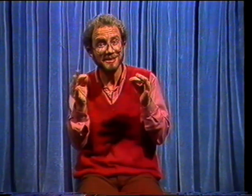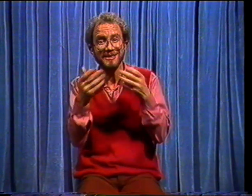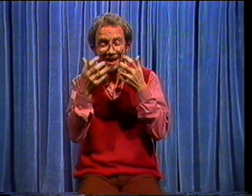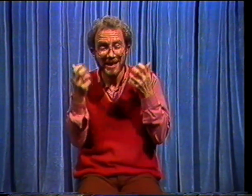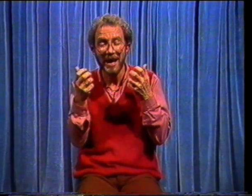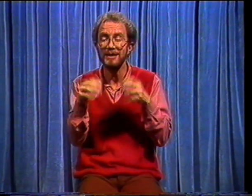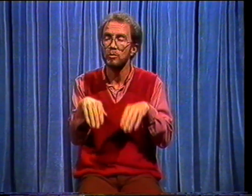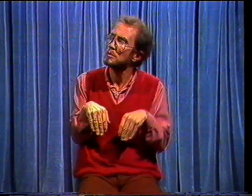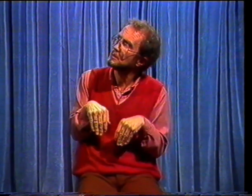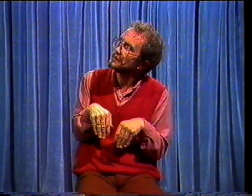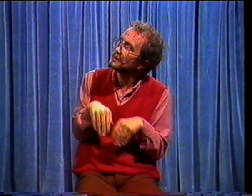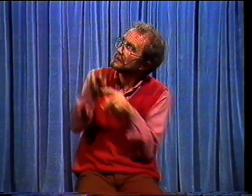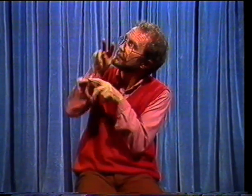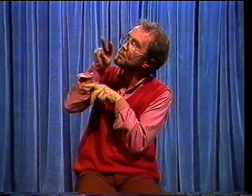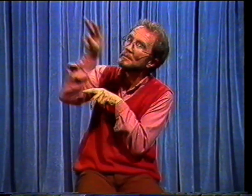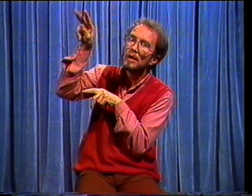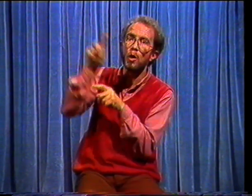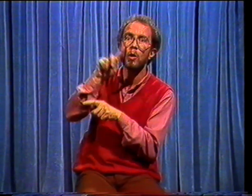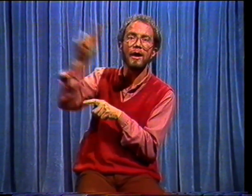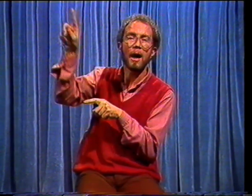Because the cat is looking up